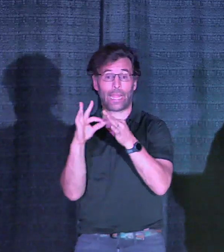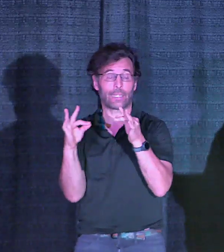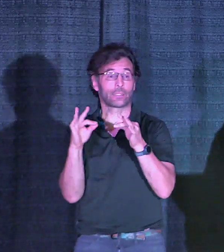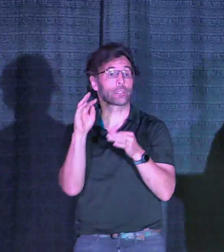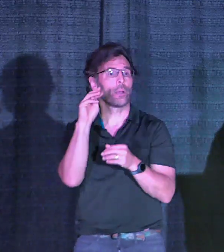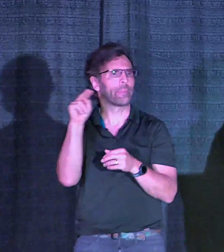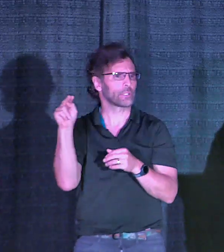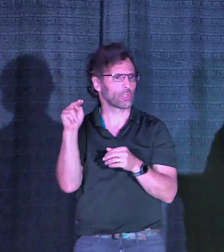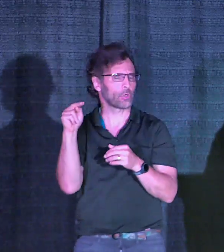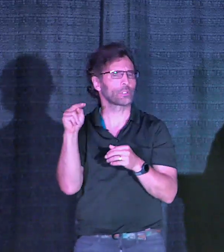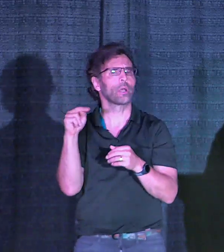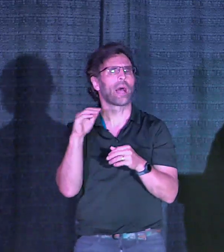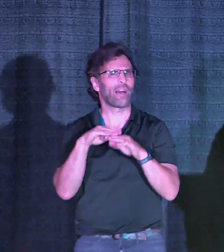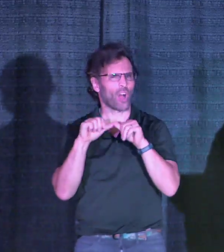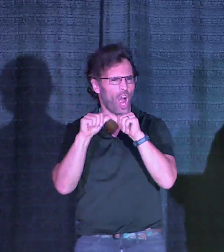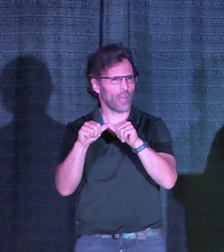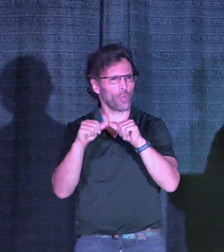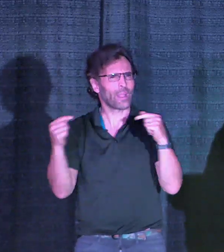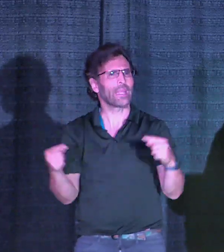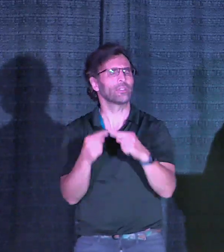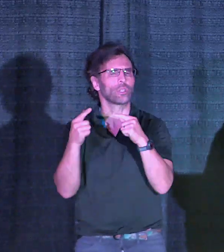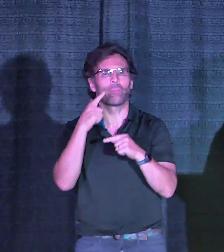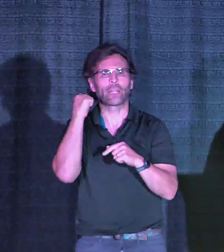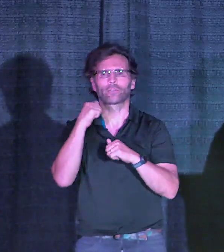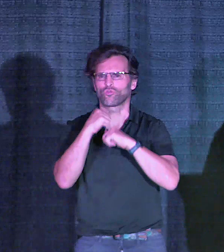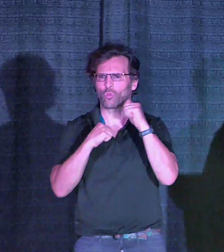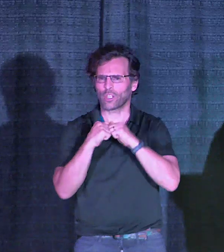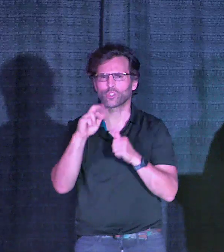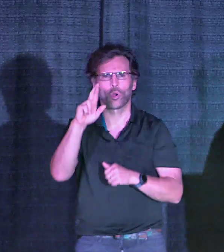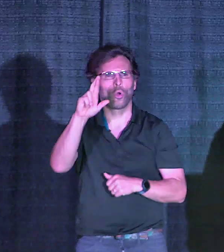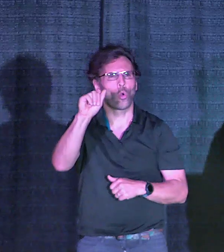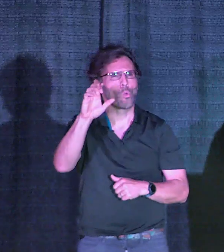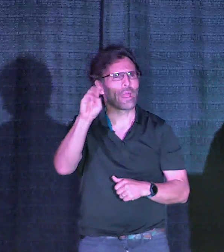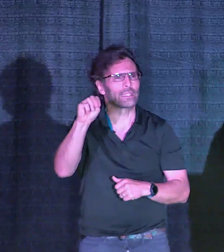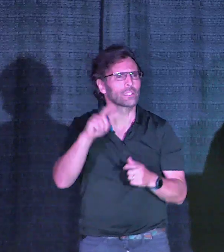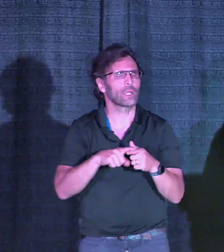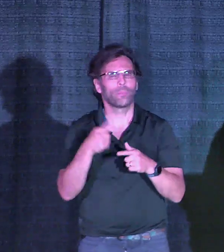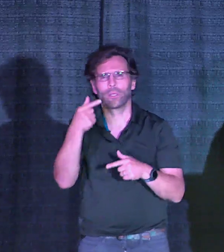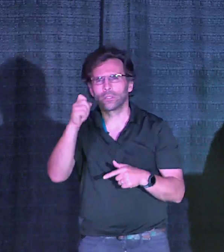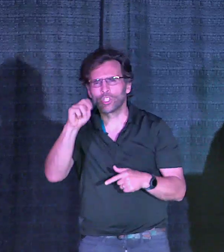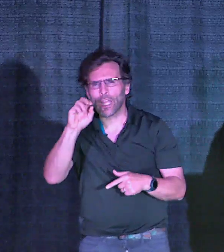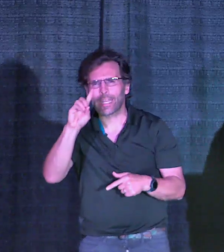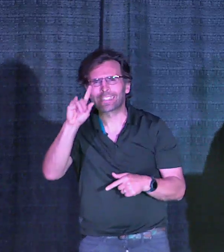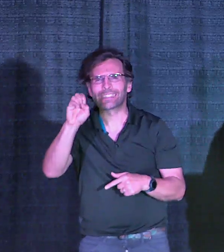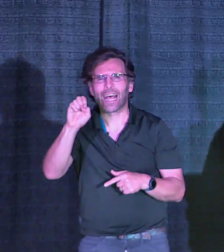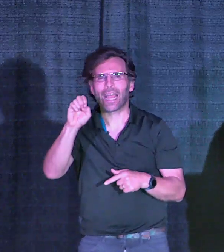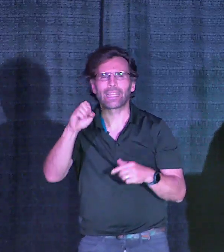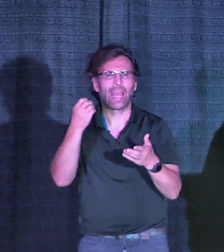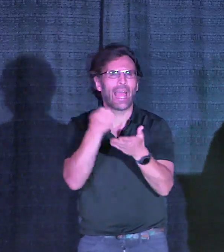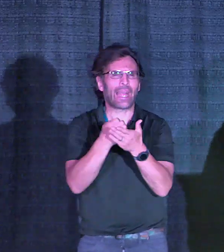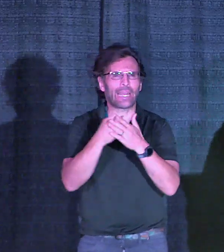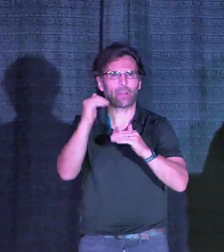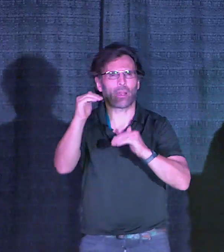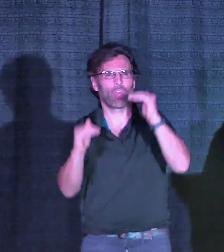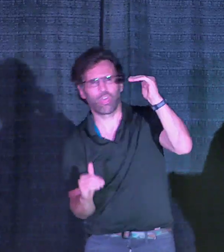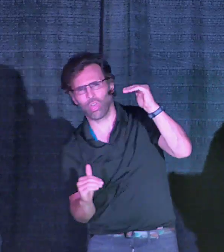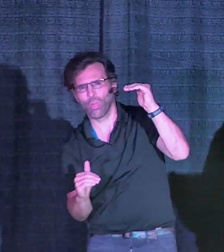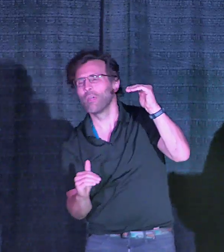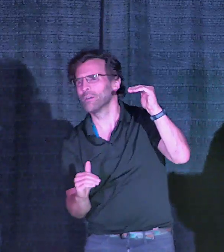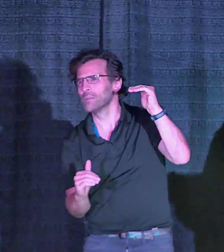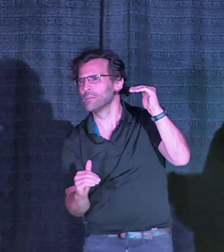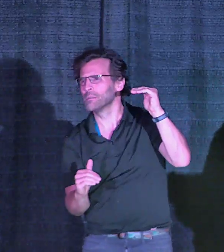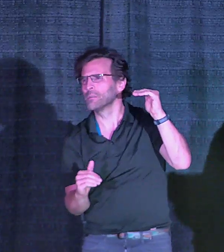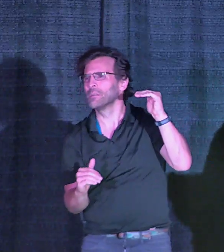bears ongoing injuries as a result of structural racism, genocide, and economic inequities, which continues to